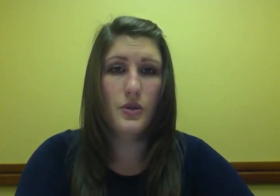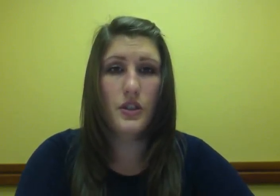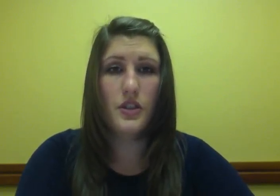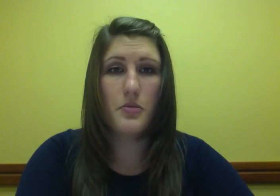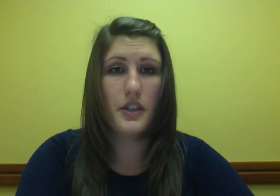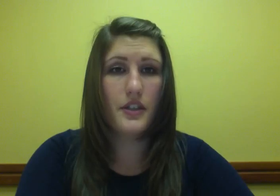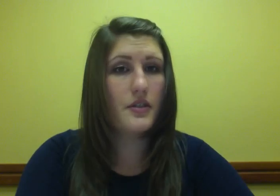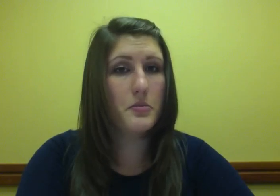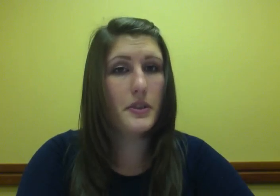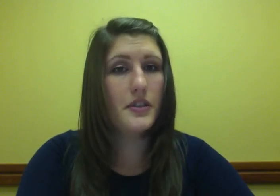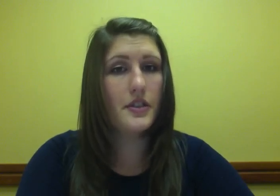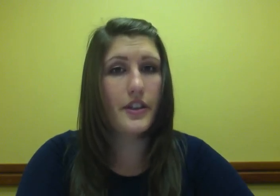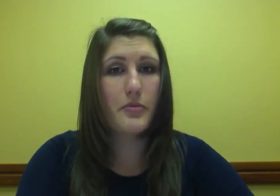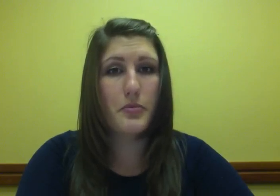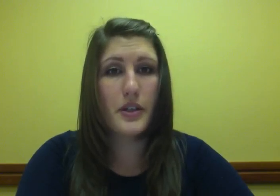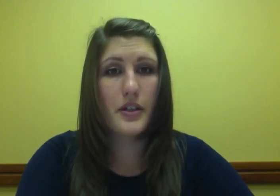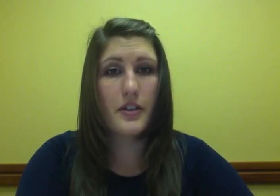Tuesday, she's planning to go somewhere and she can't remember.